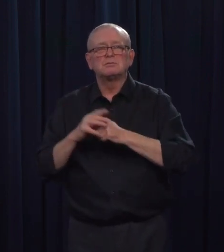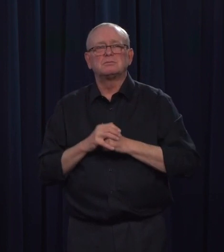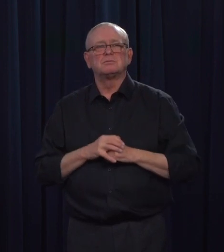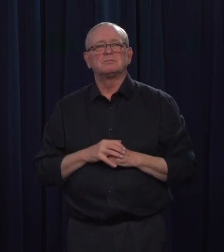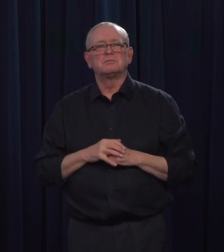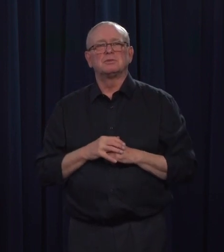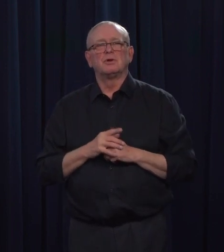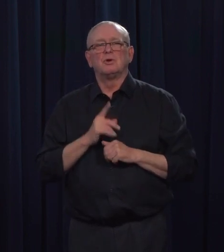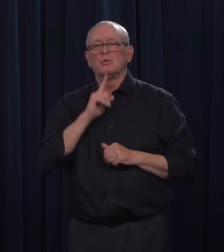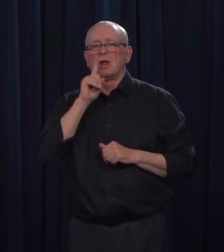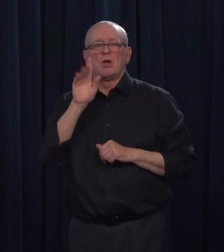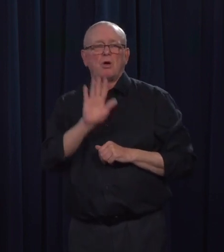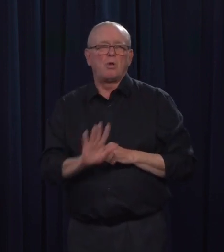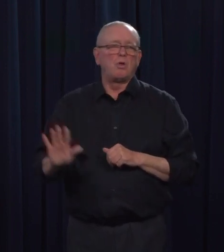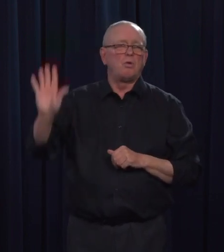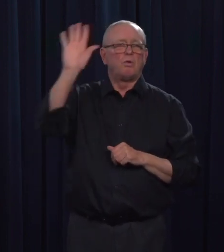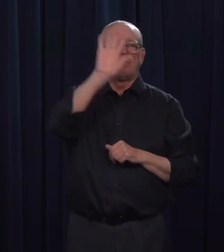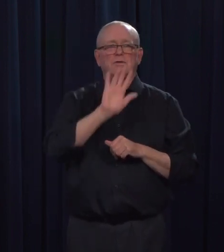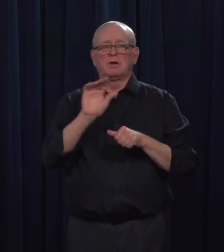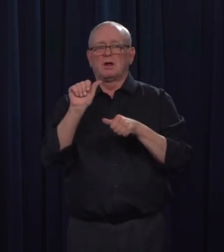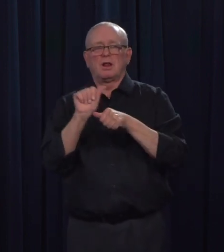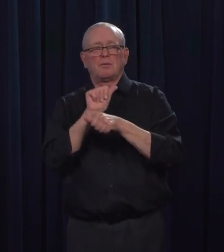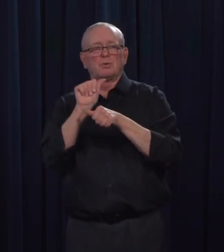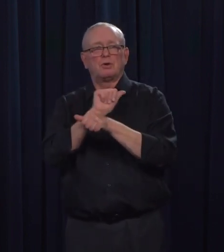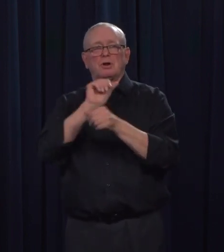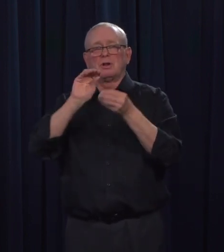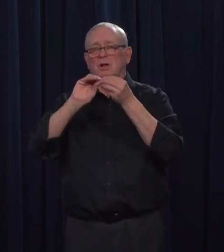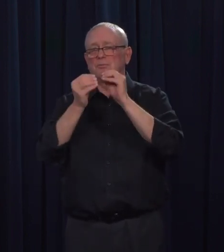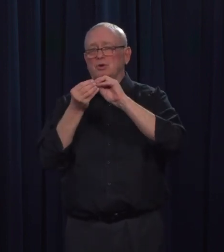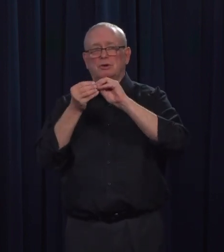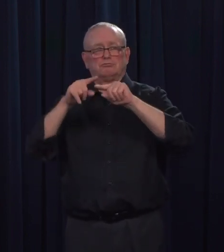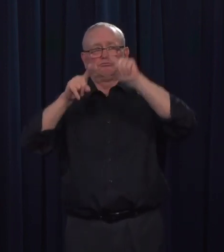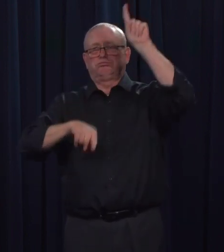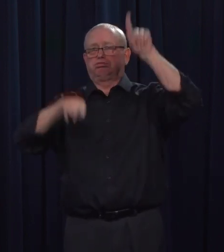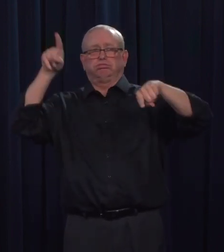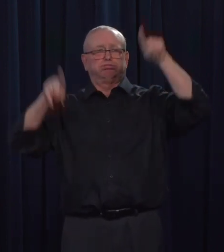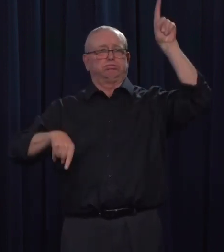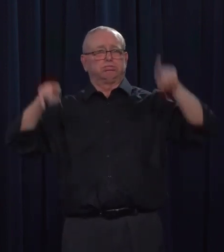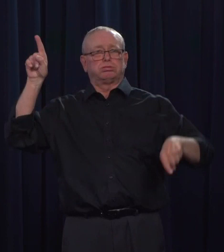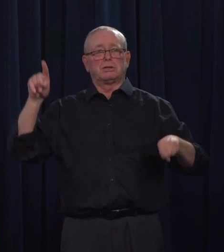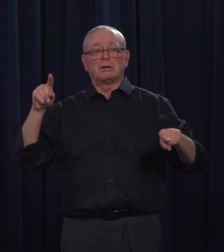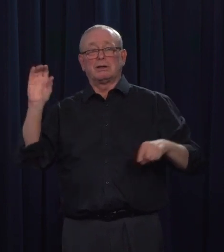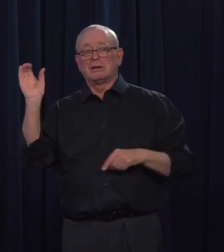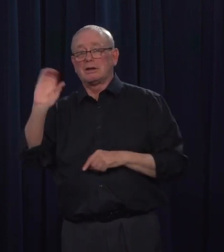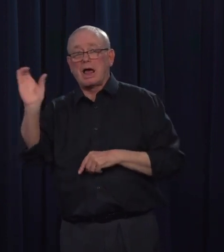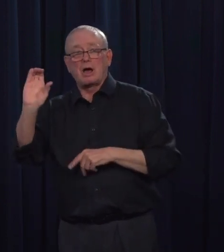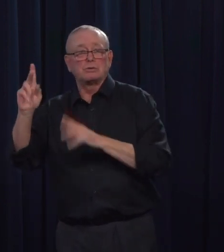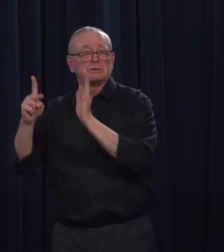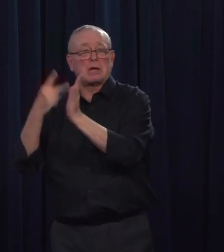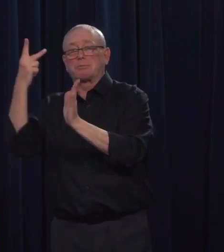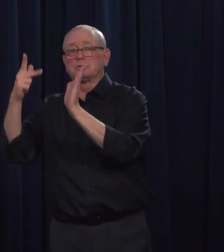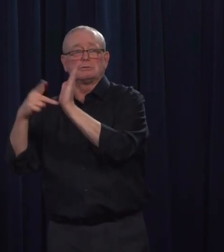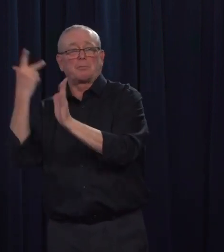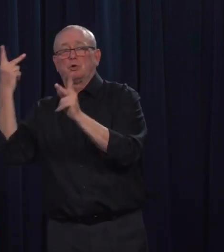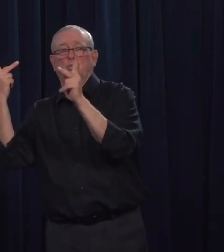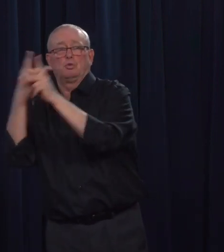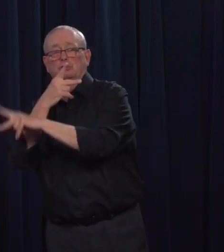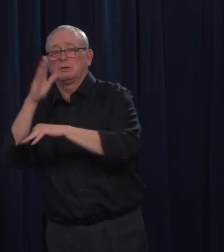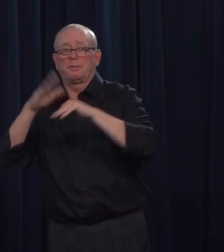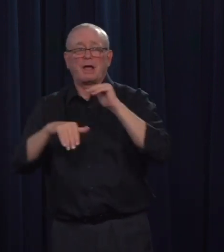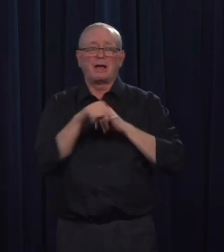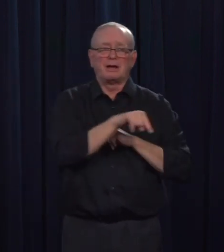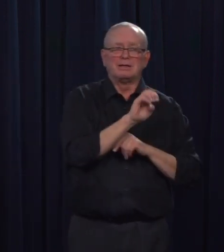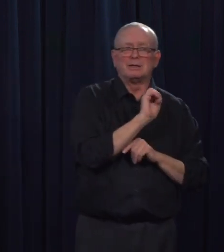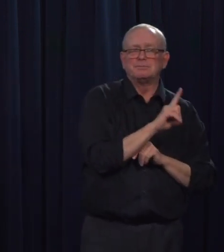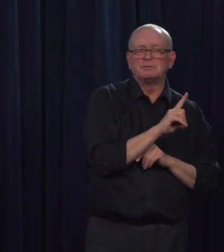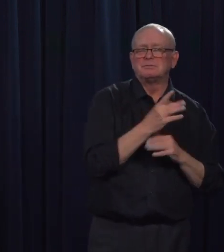to Edmonton. How does that affect your contingency plans? Could we see people be moved around the province if ICUs get